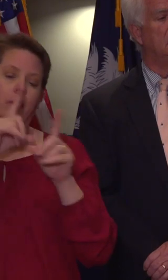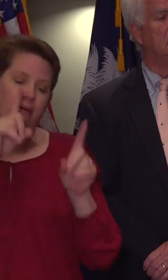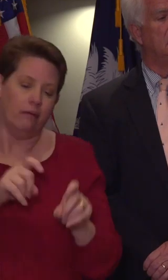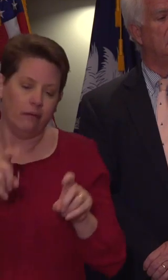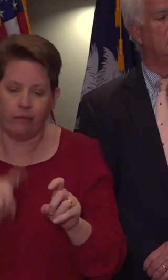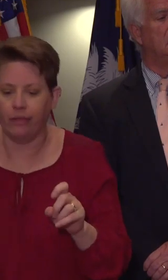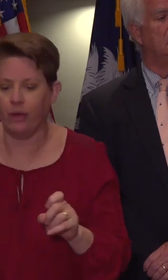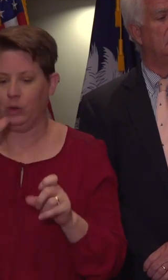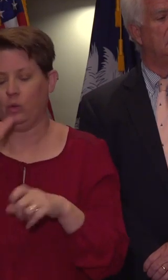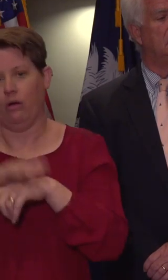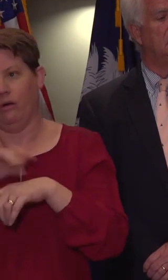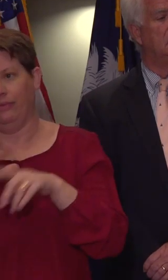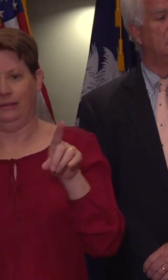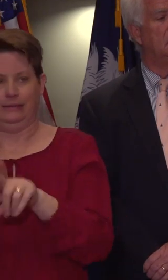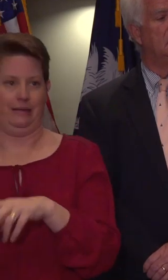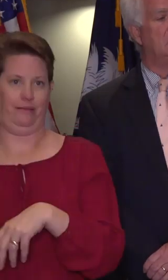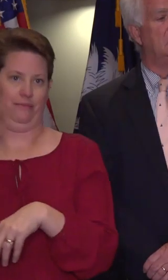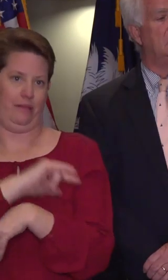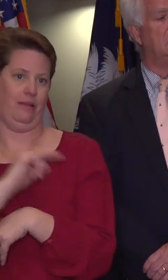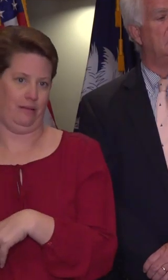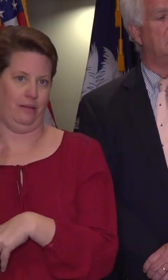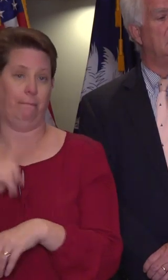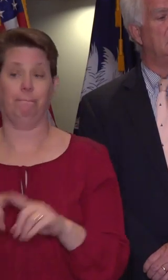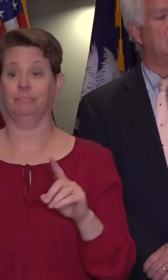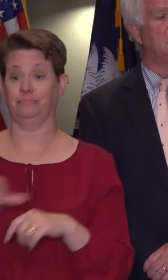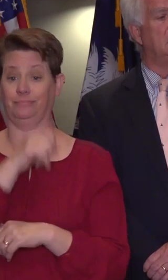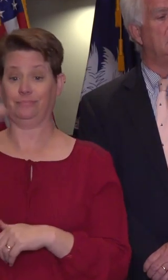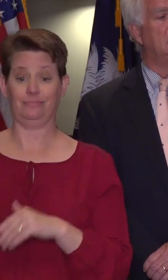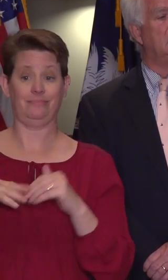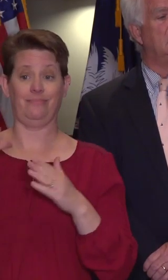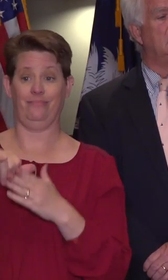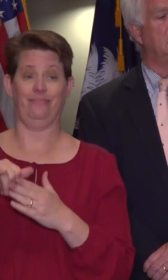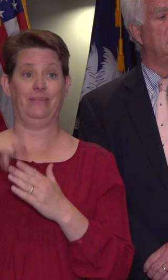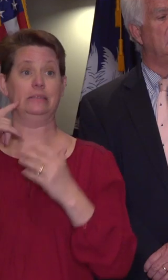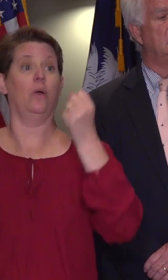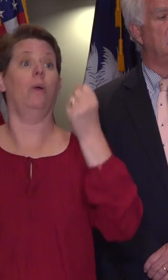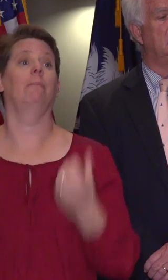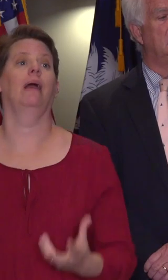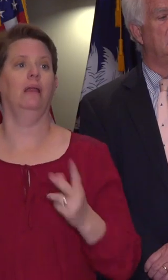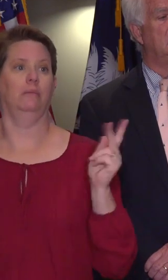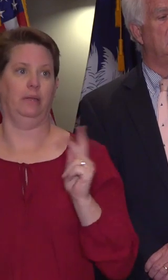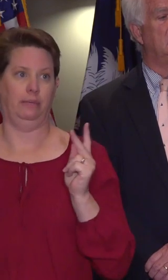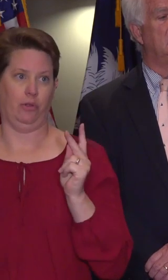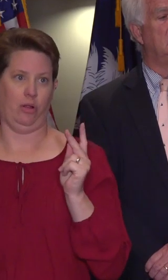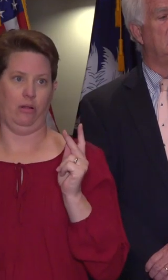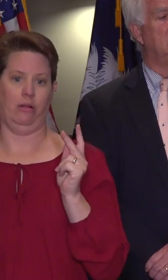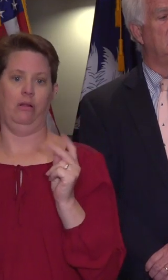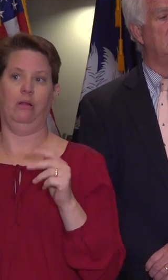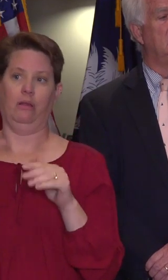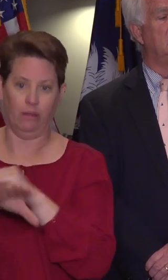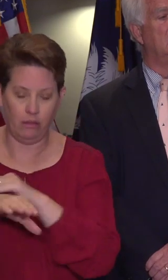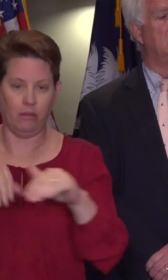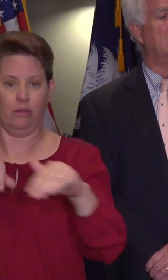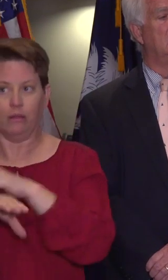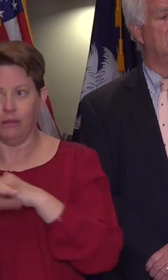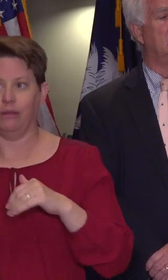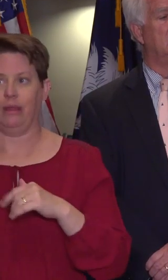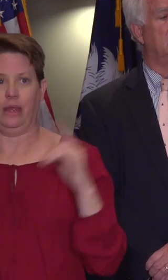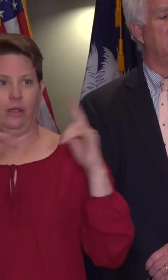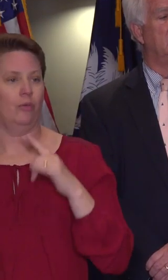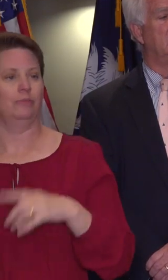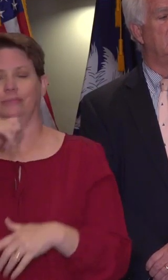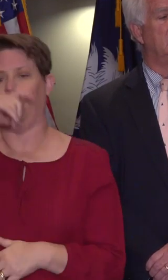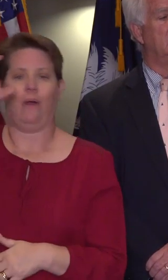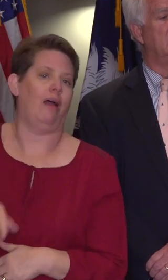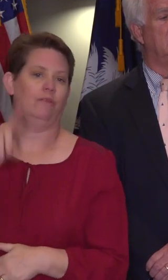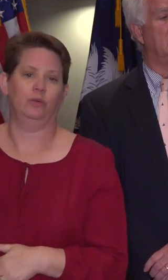flight. Other than that, because of the large number of people that travel through airports, other measures are not